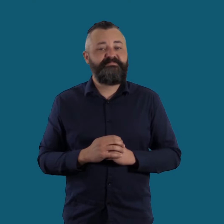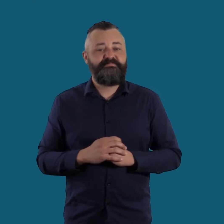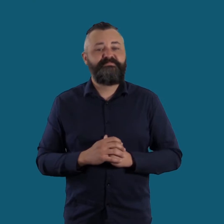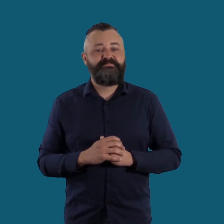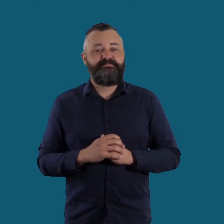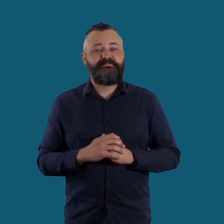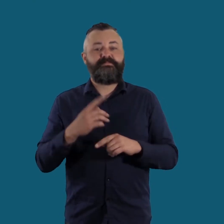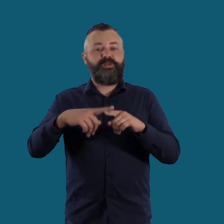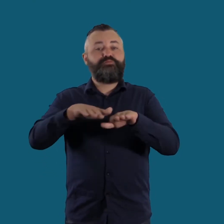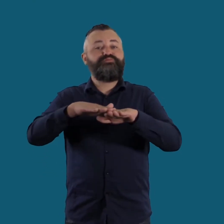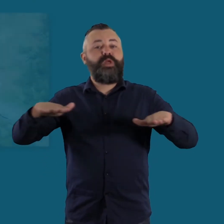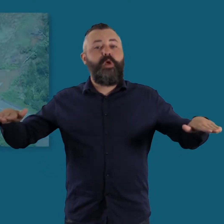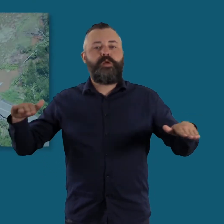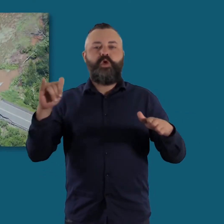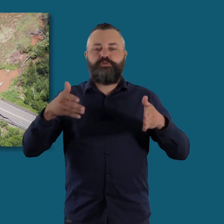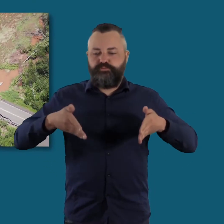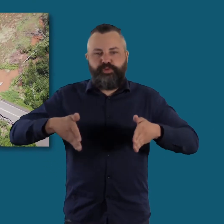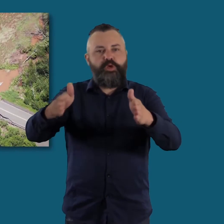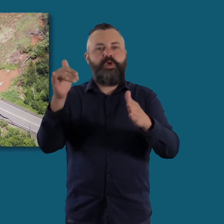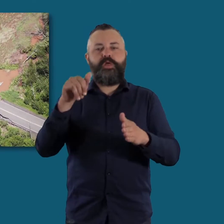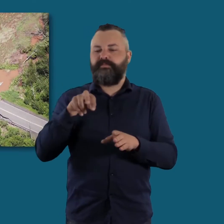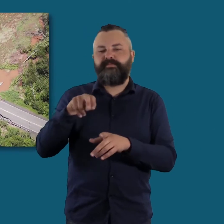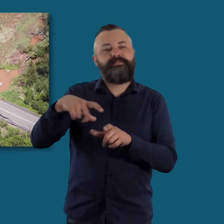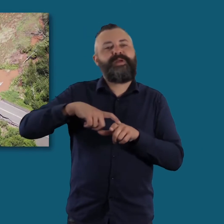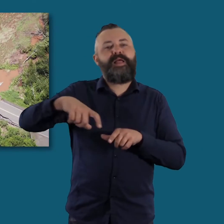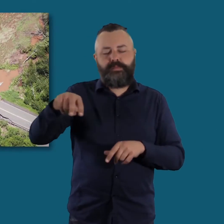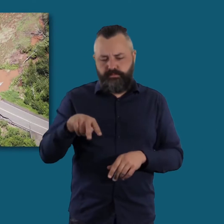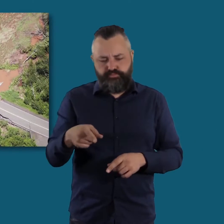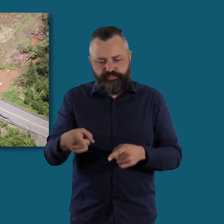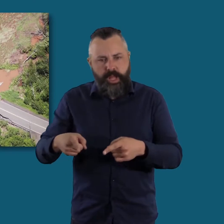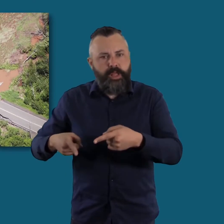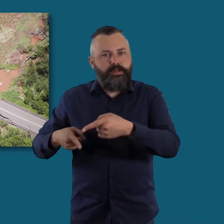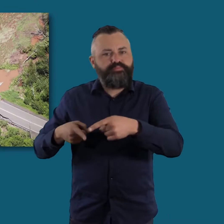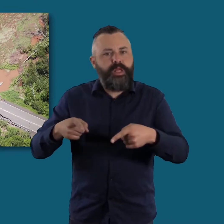New cracks or unusual bulges in the ground, road or pavements.